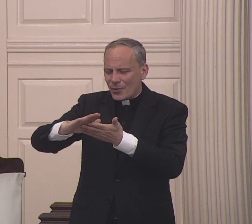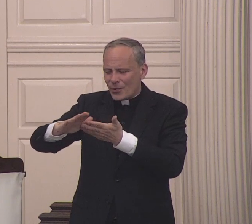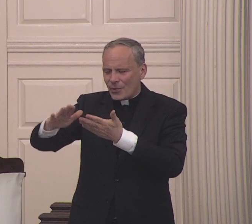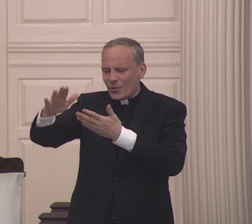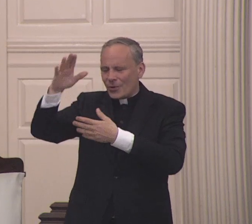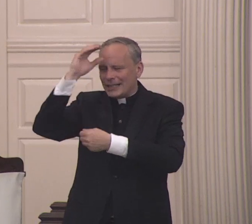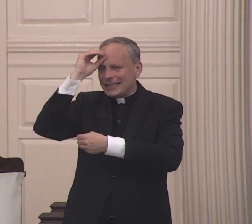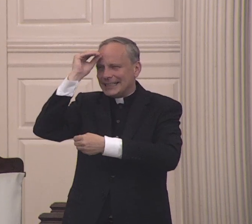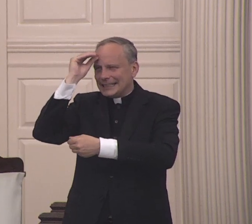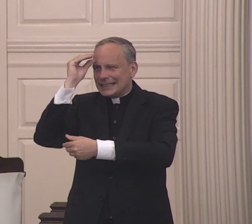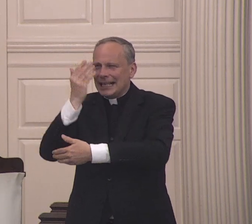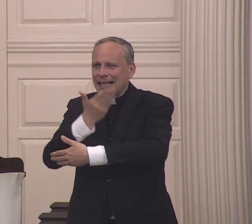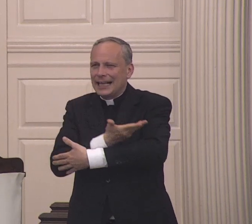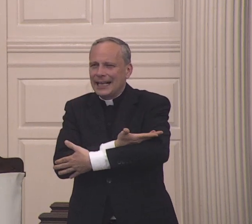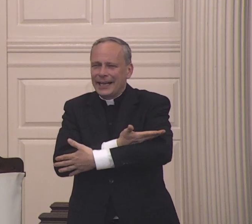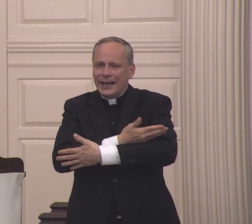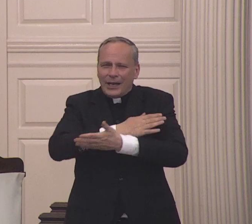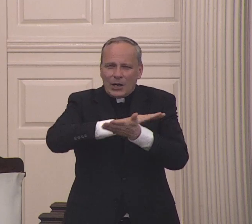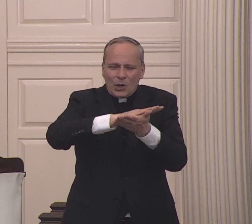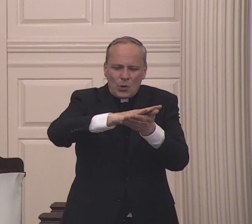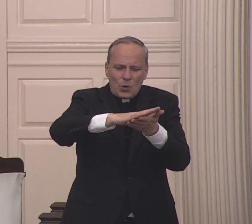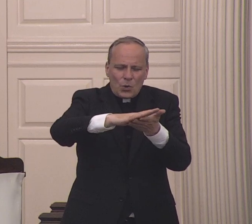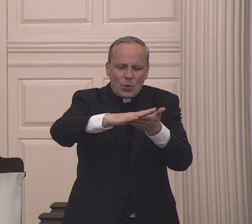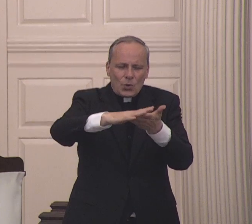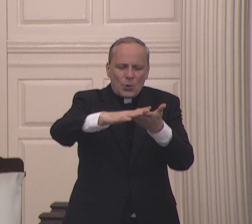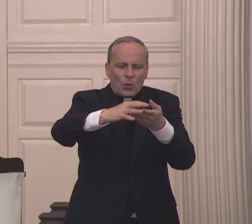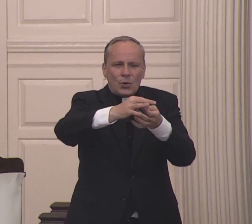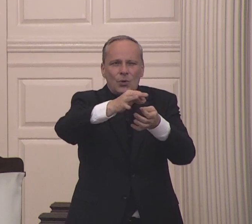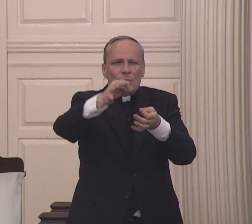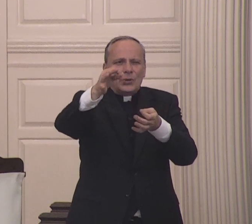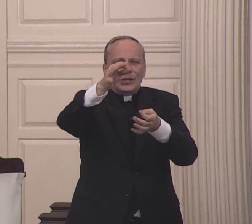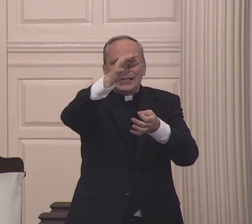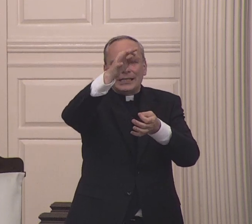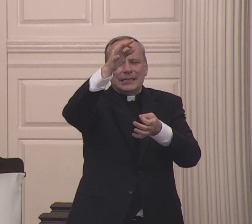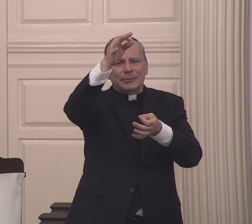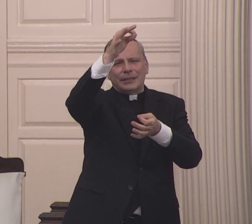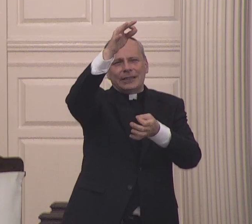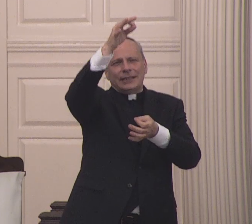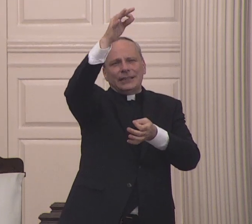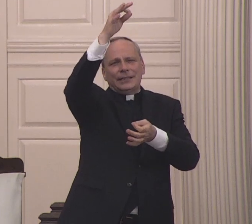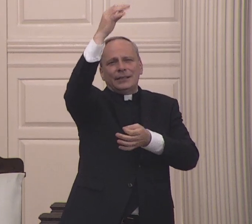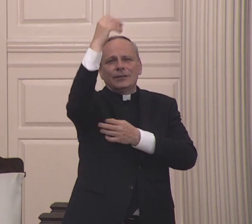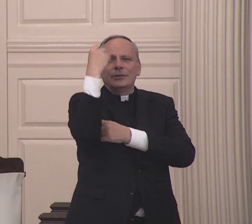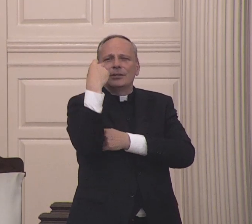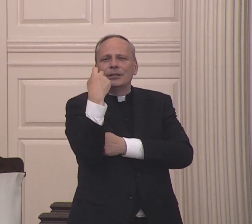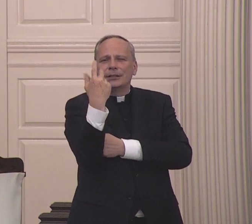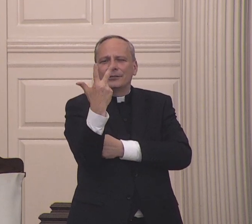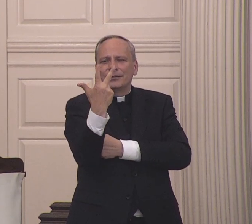Sweet.